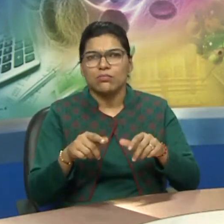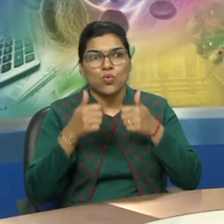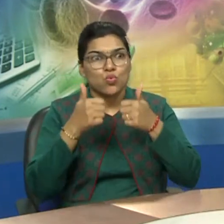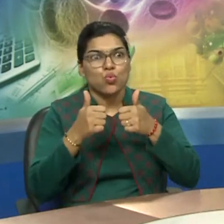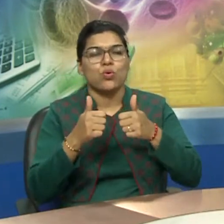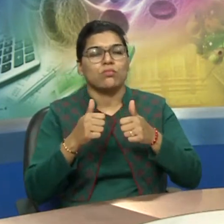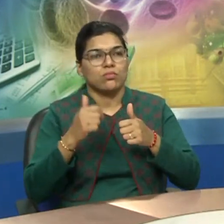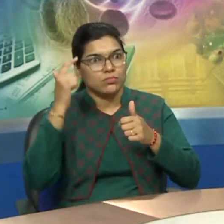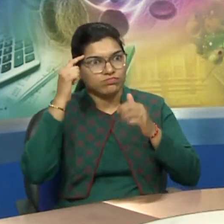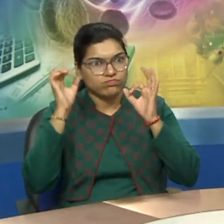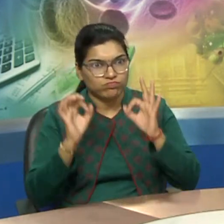Disorganized.